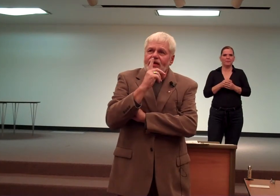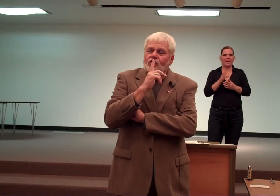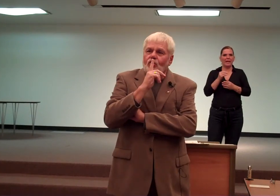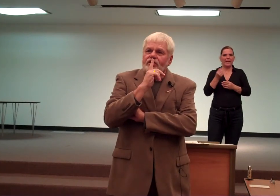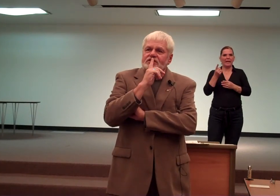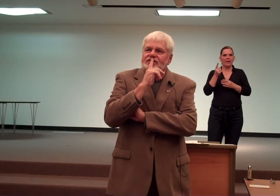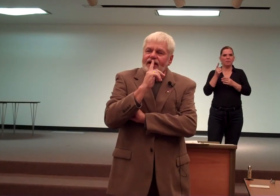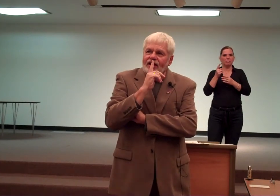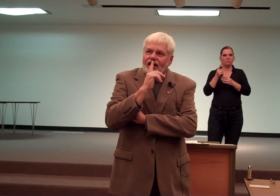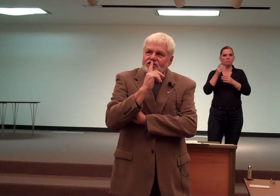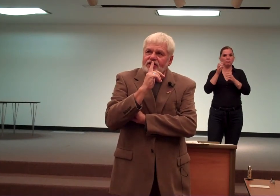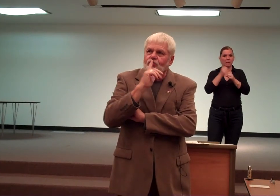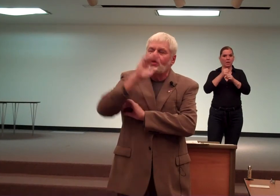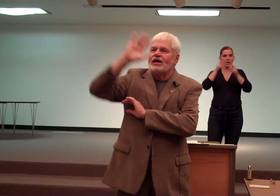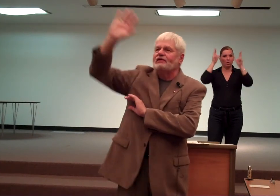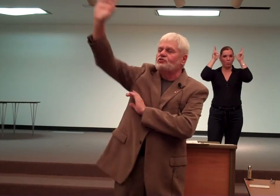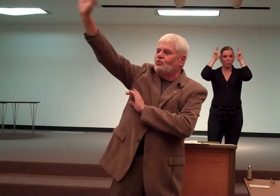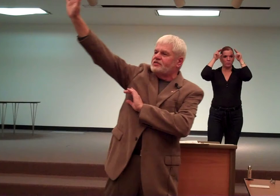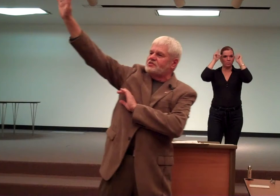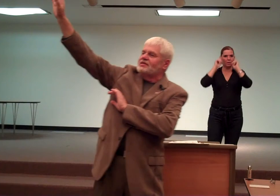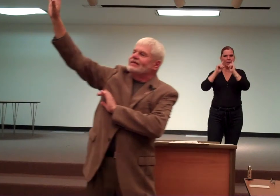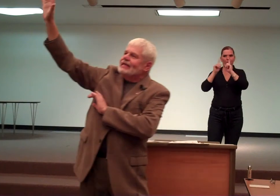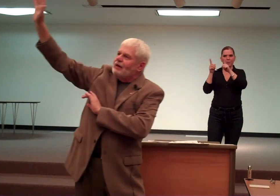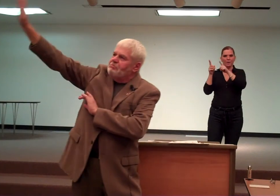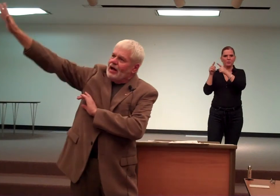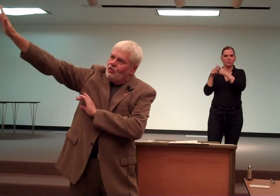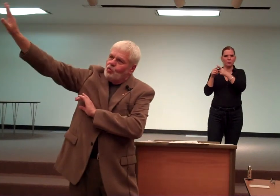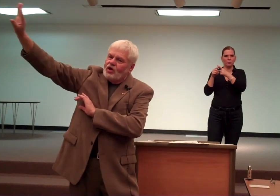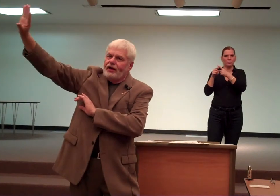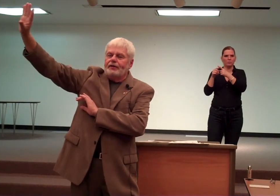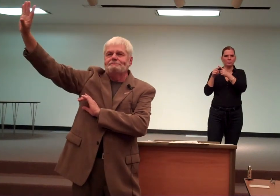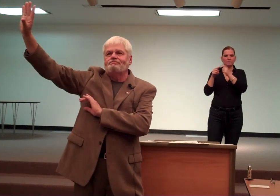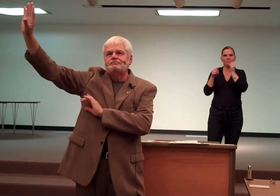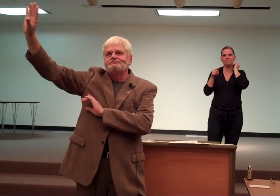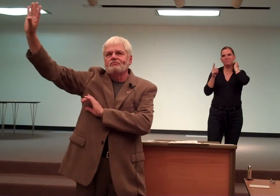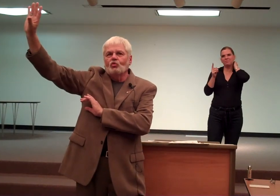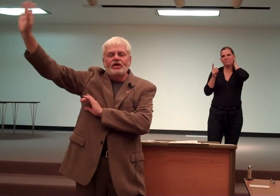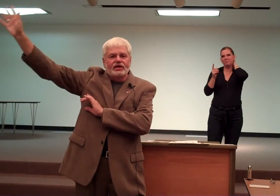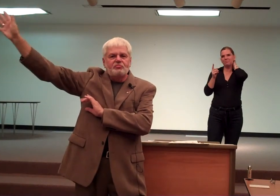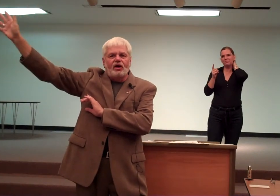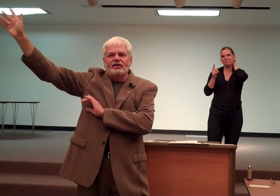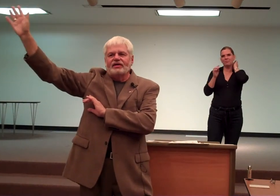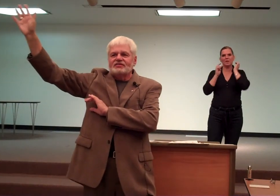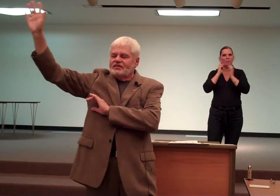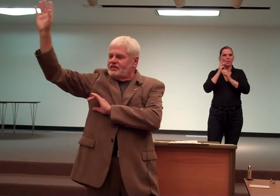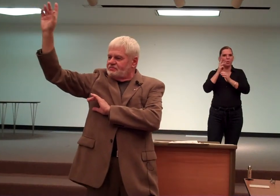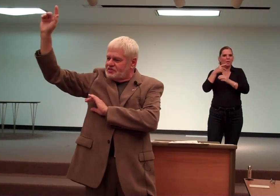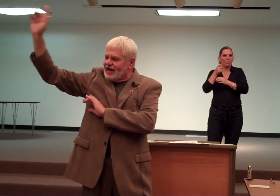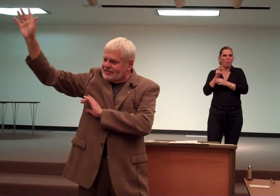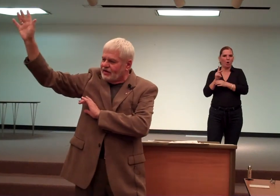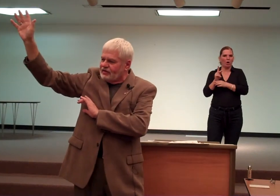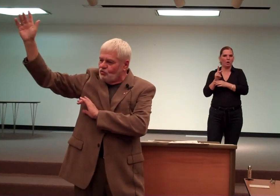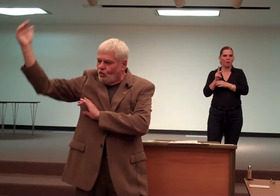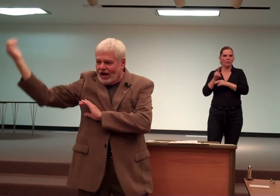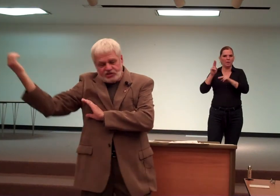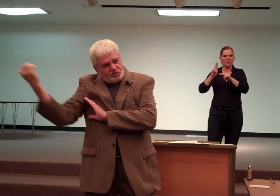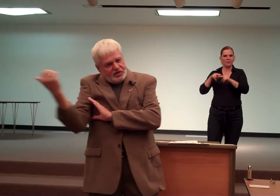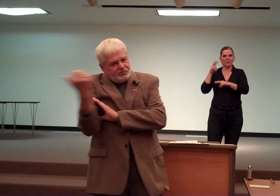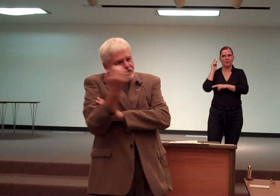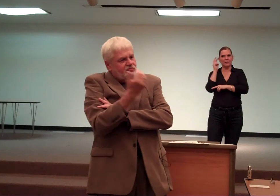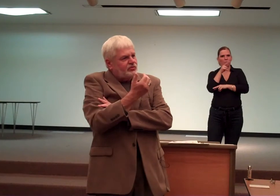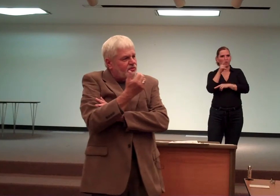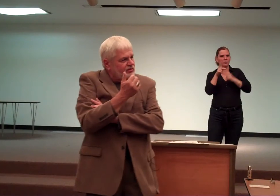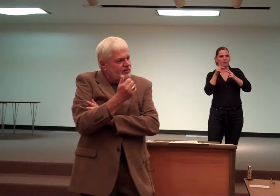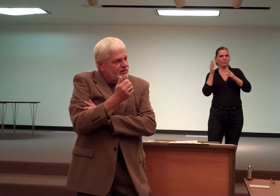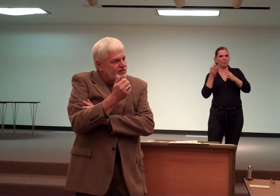And he rented a horse, got a lunch, and he rode out to what's about where Wheeling Park is. And he sat there and he watched